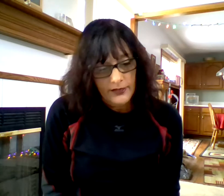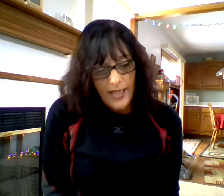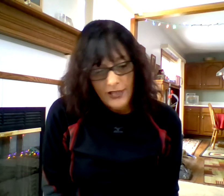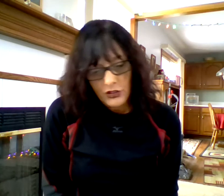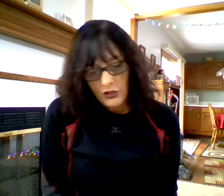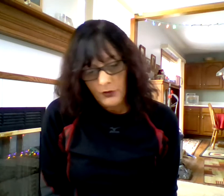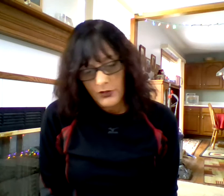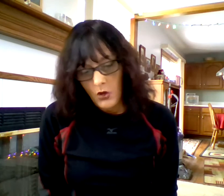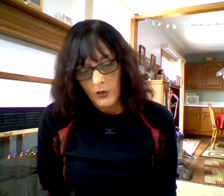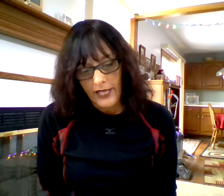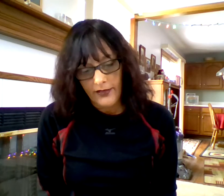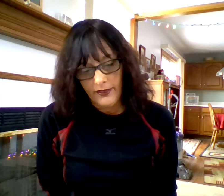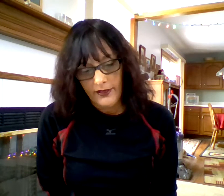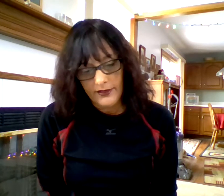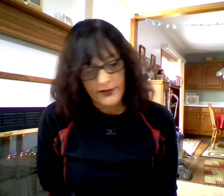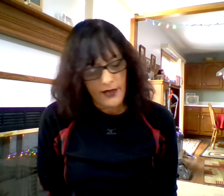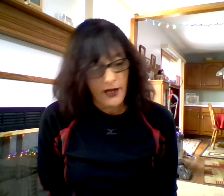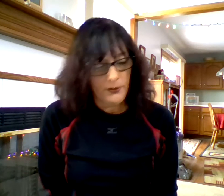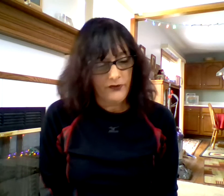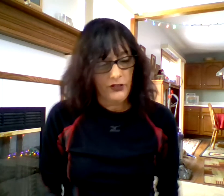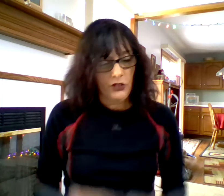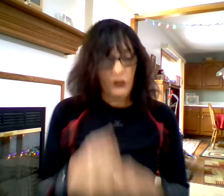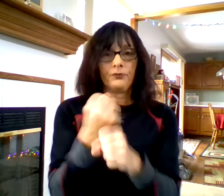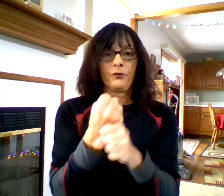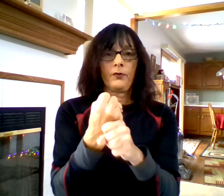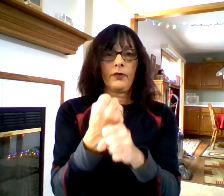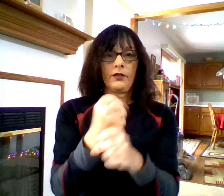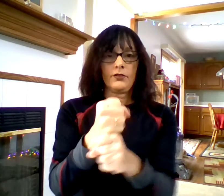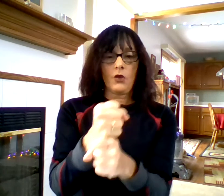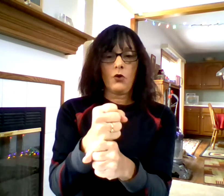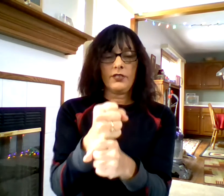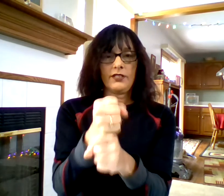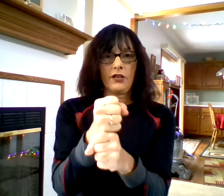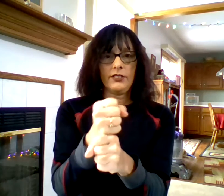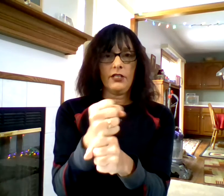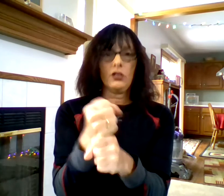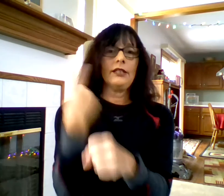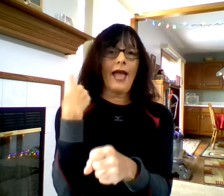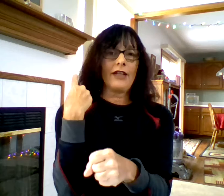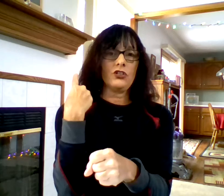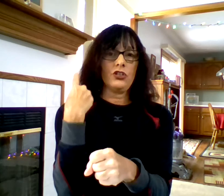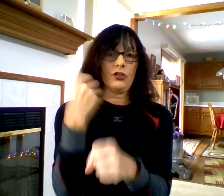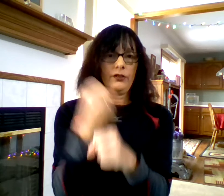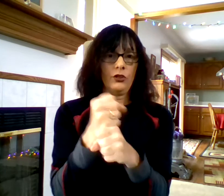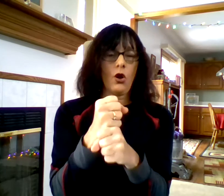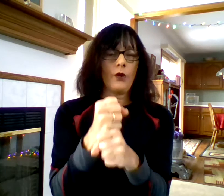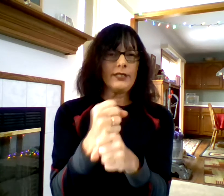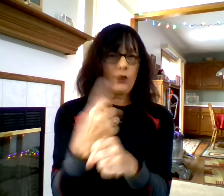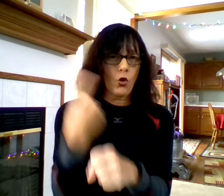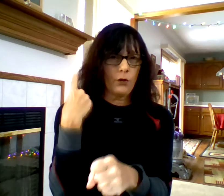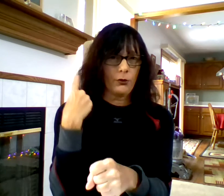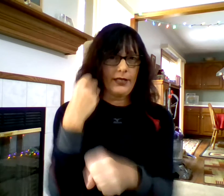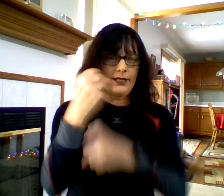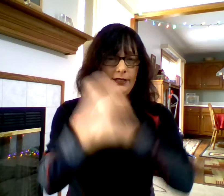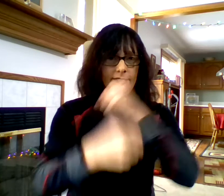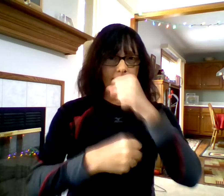Last year it was cold at this time of year. So it starts here, last year. You know how it's incorporated. Instead, you